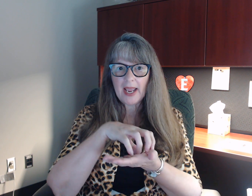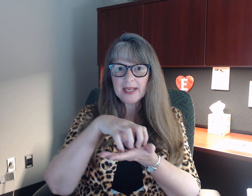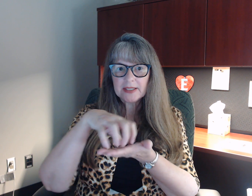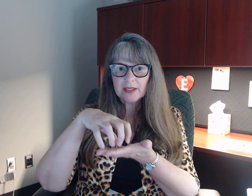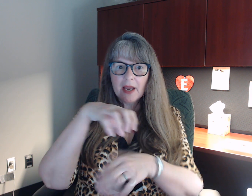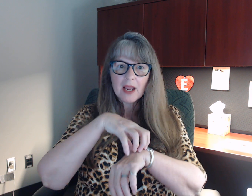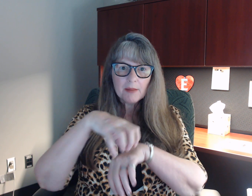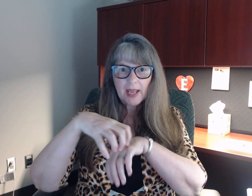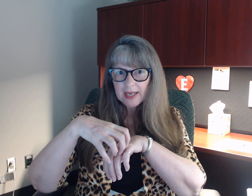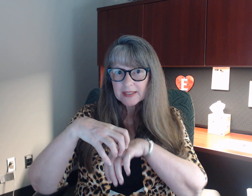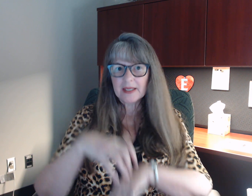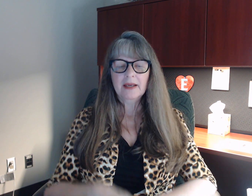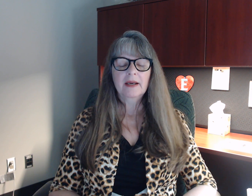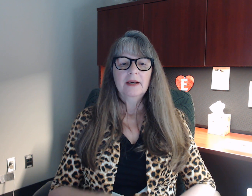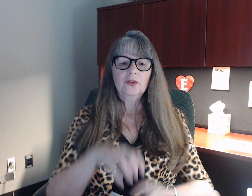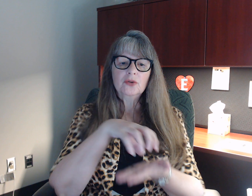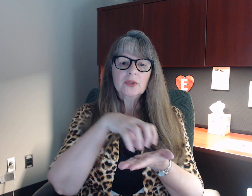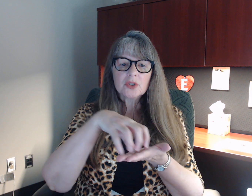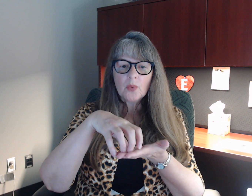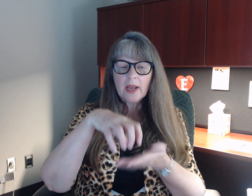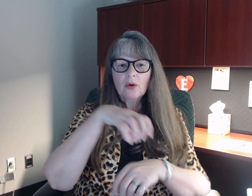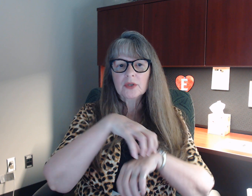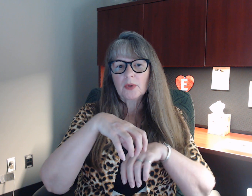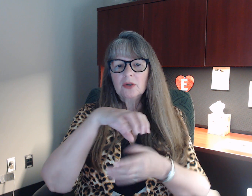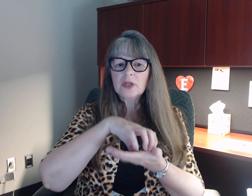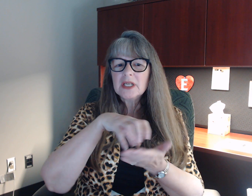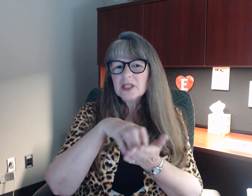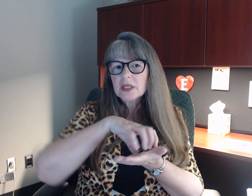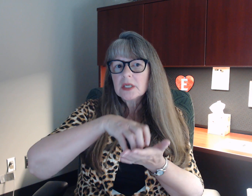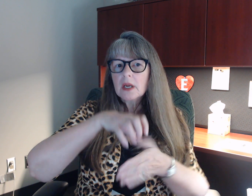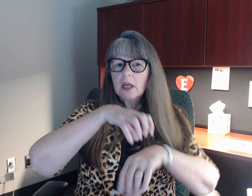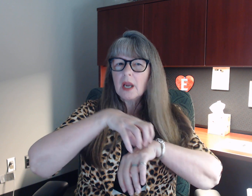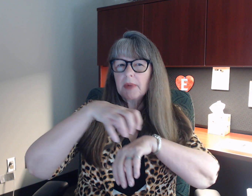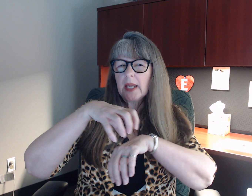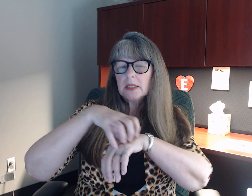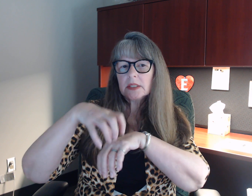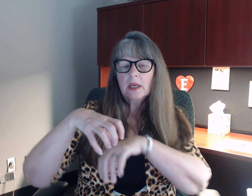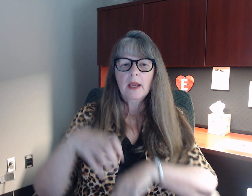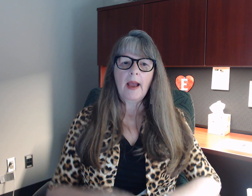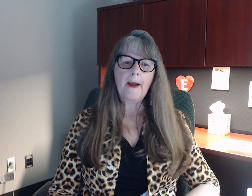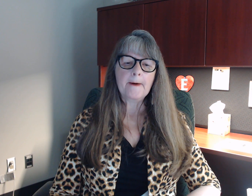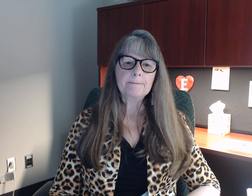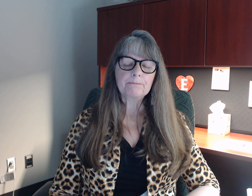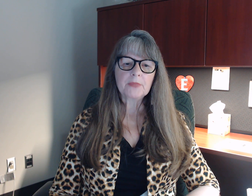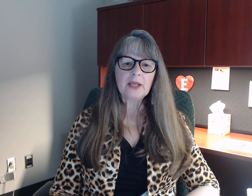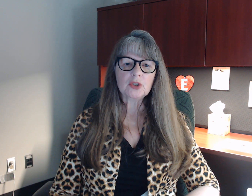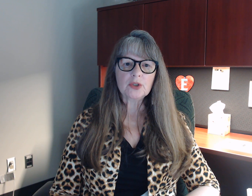cupcakes. You could do it this way or this way. Cookies, cupcakes. I usually turn my